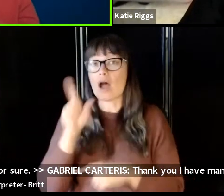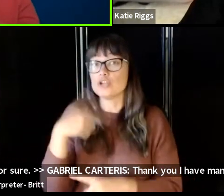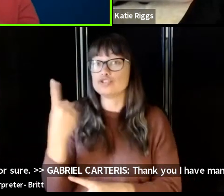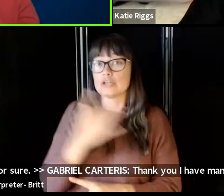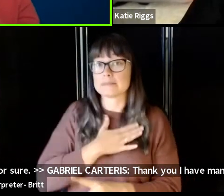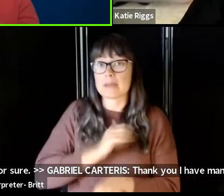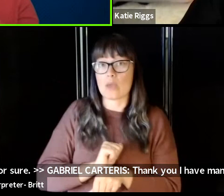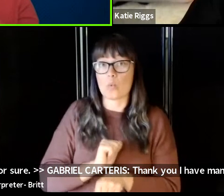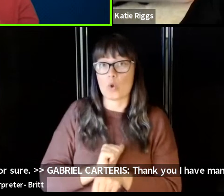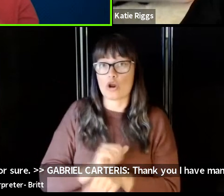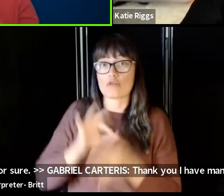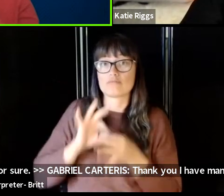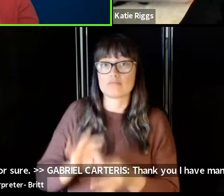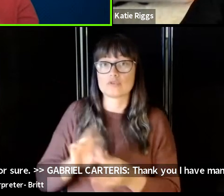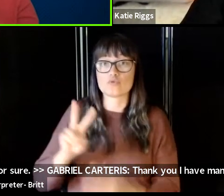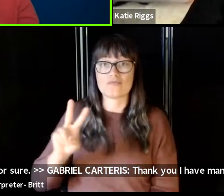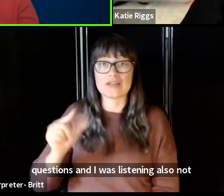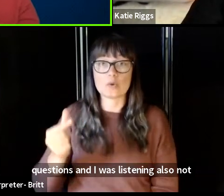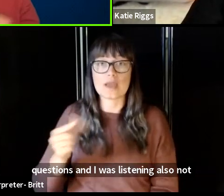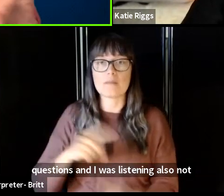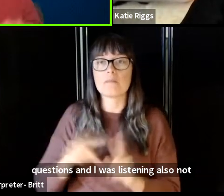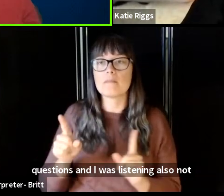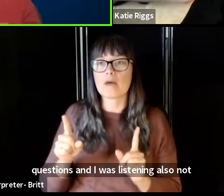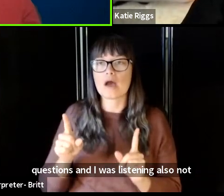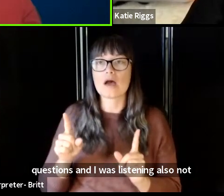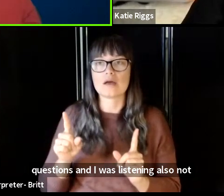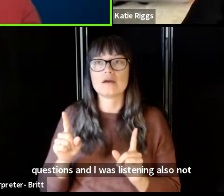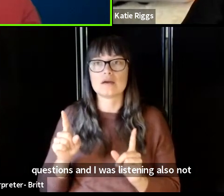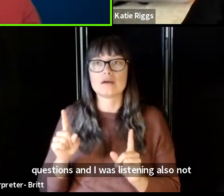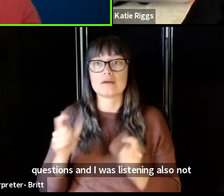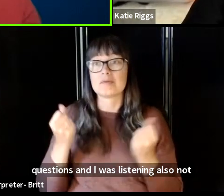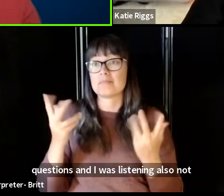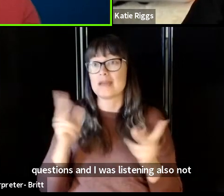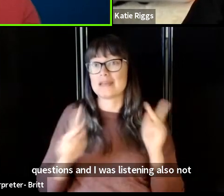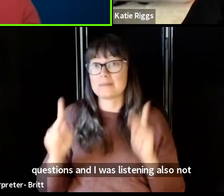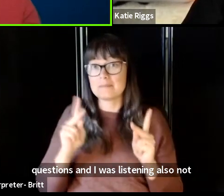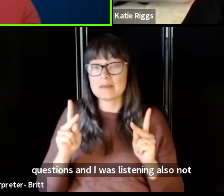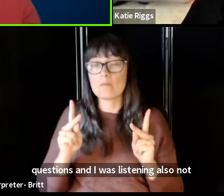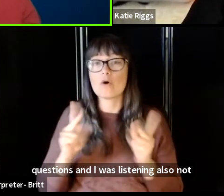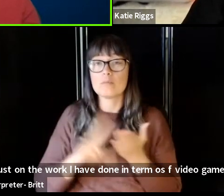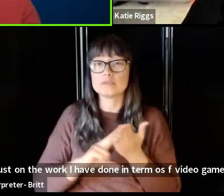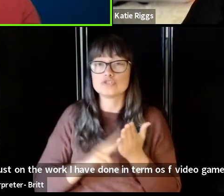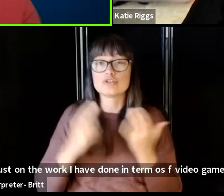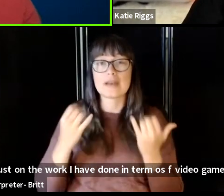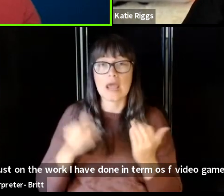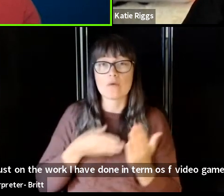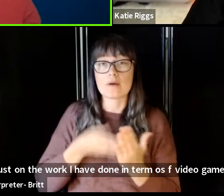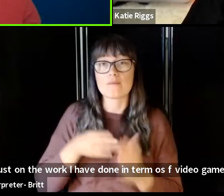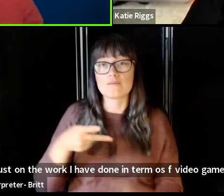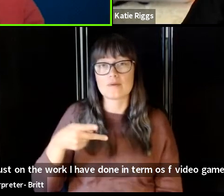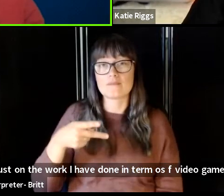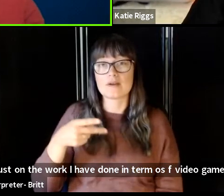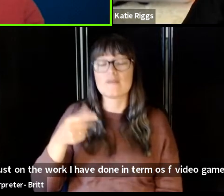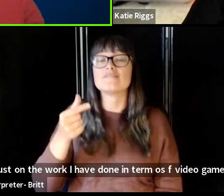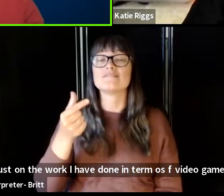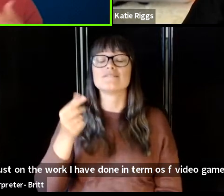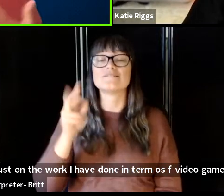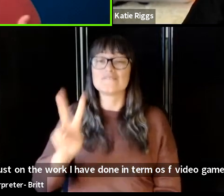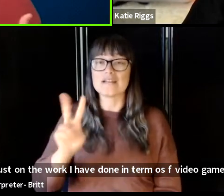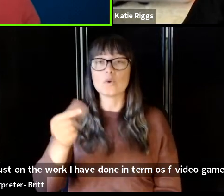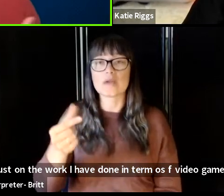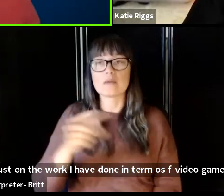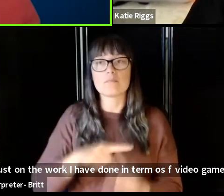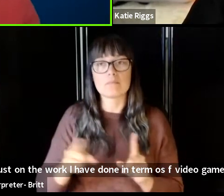I've done in terms of video games, but a lot of people who are actually participating more now in video games than ever. There are times when there